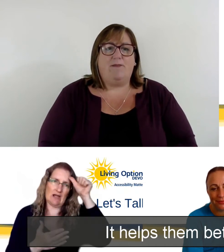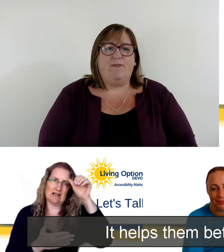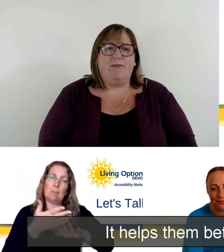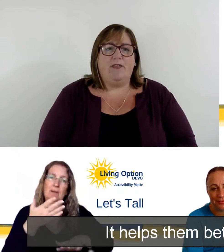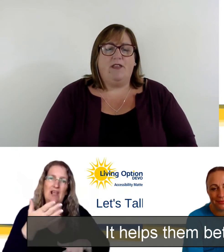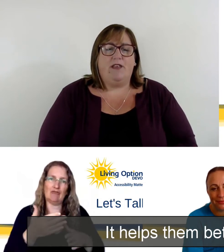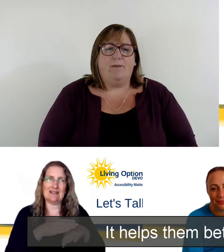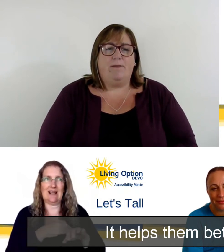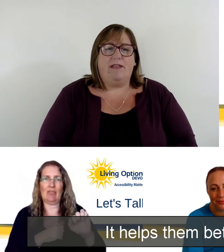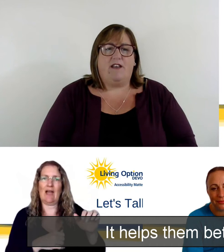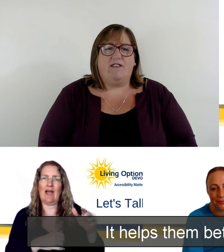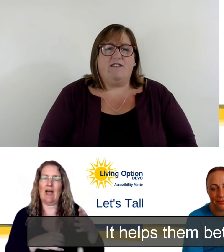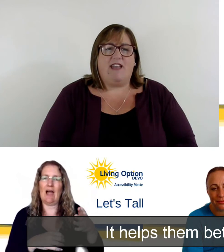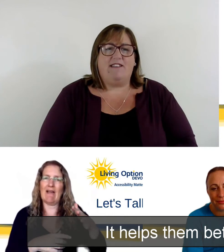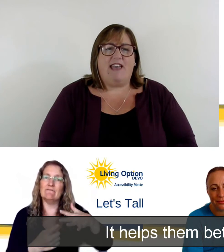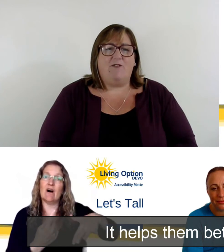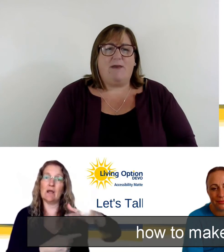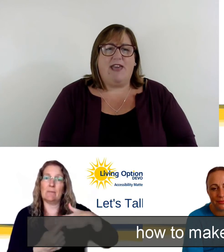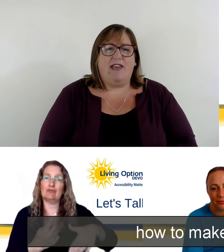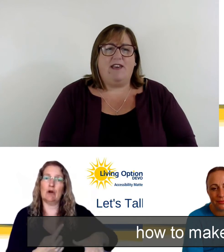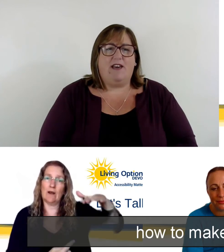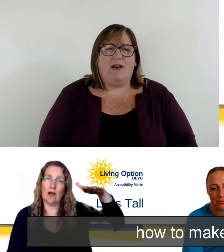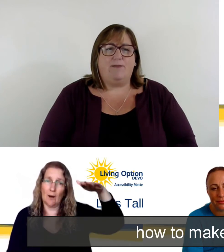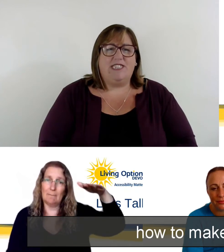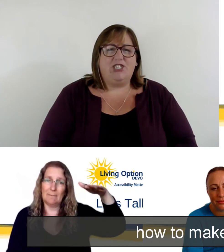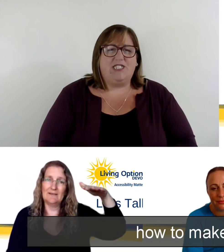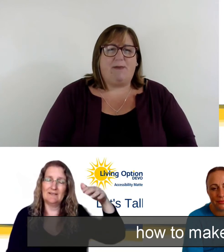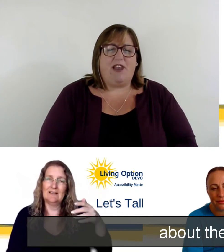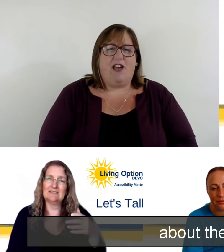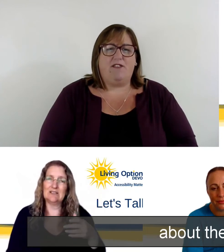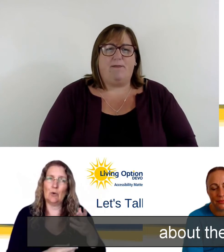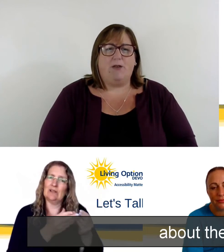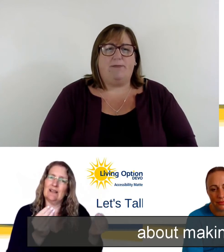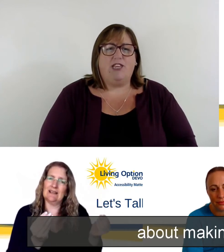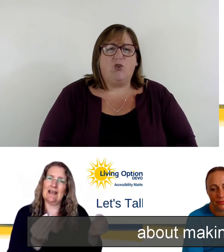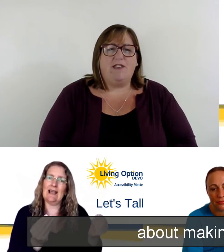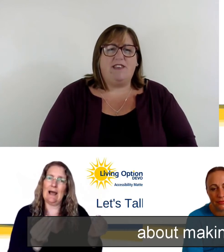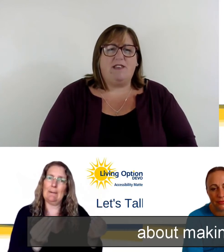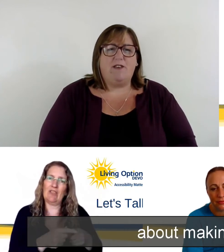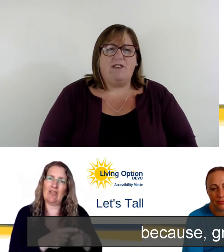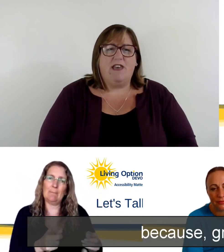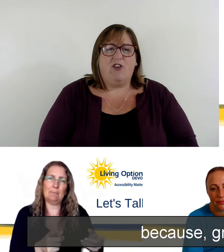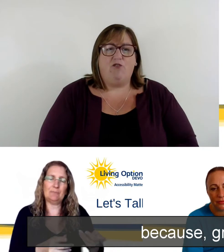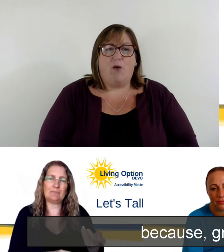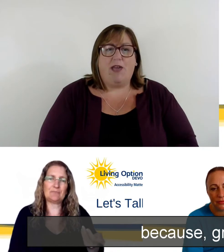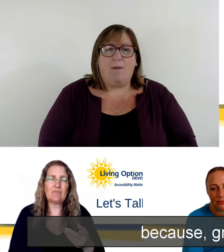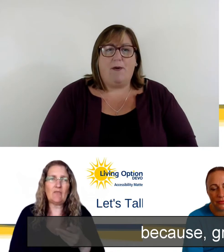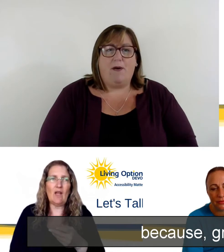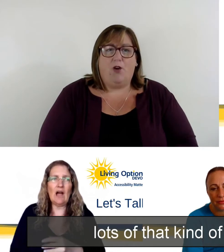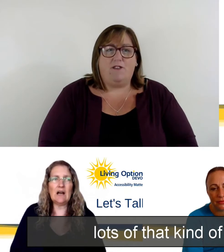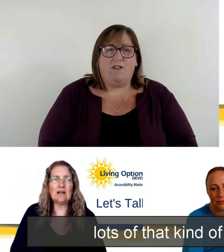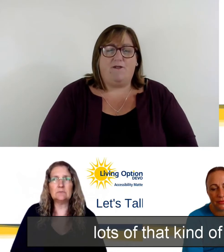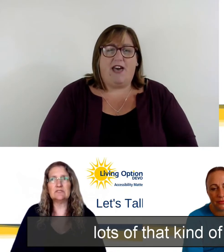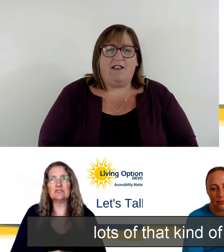helps them better understand how to make decisions about their lives, about making choices, because growing